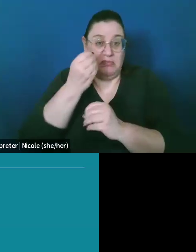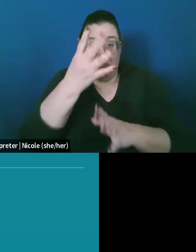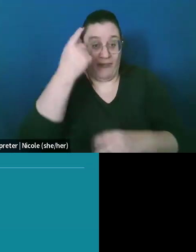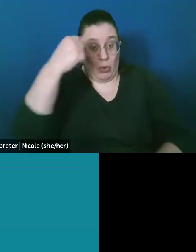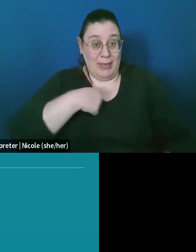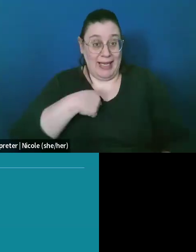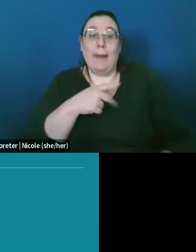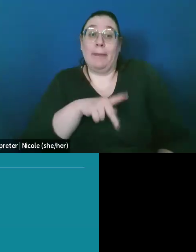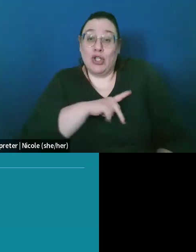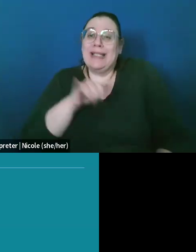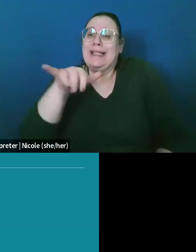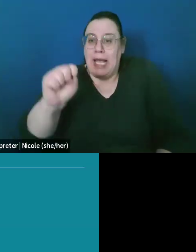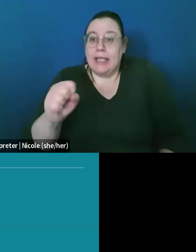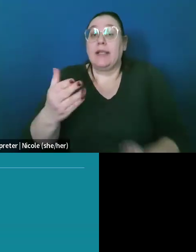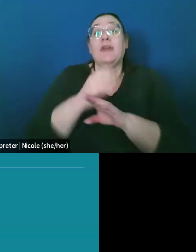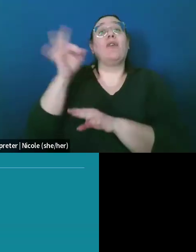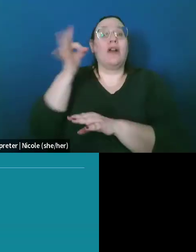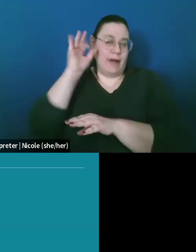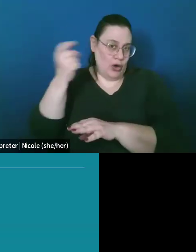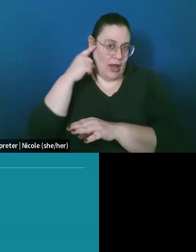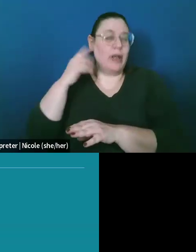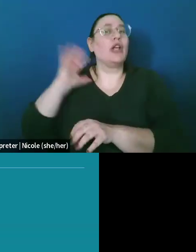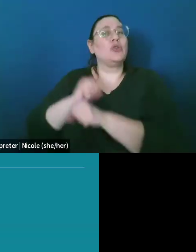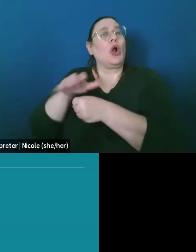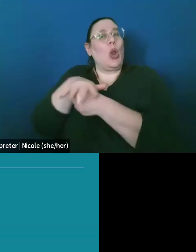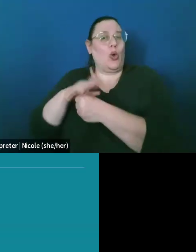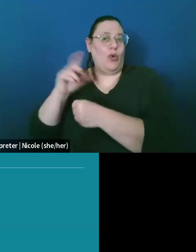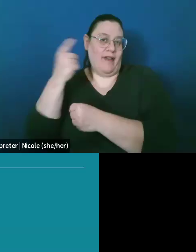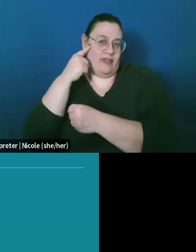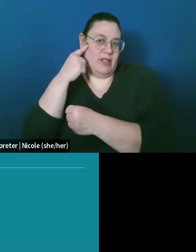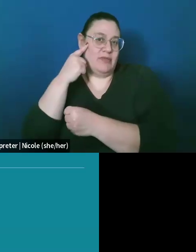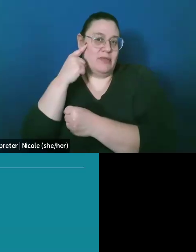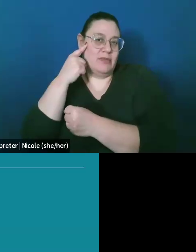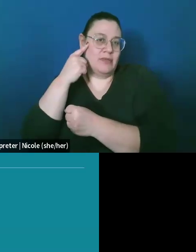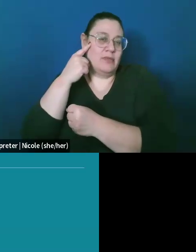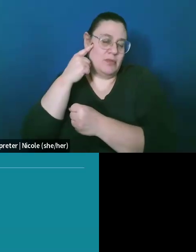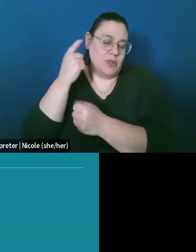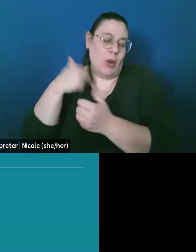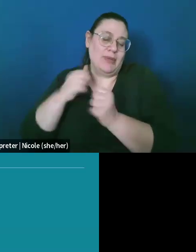yes. Before federal government, I did work in local government. So some of this was also, I was able to